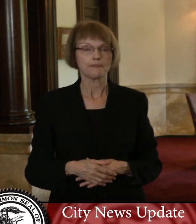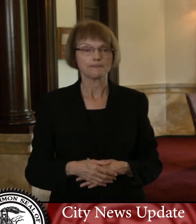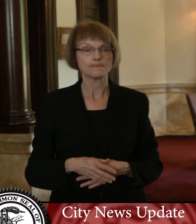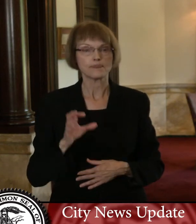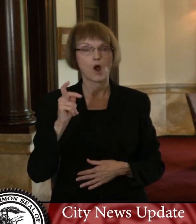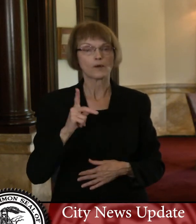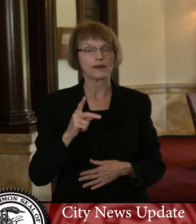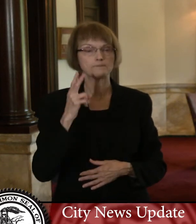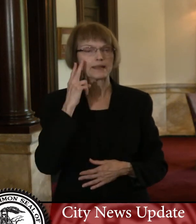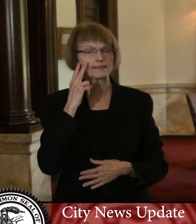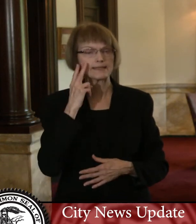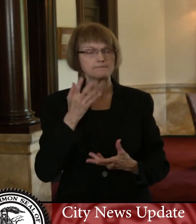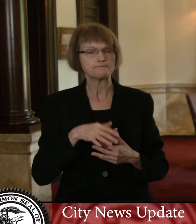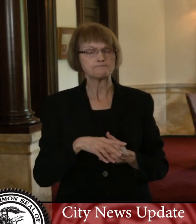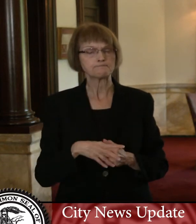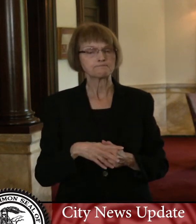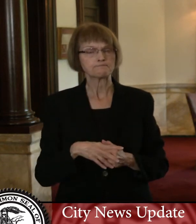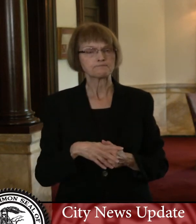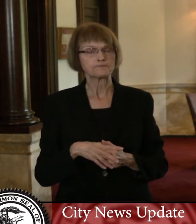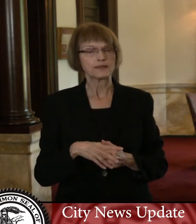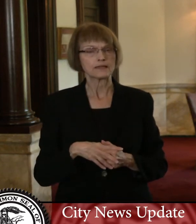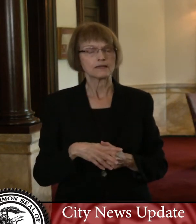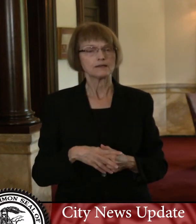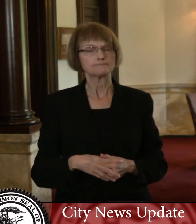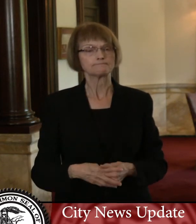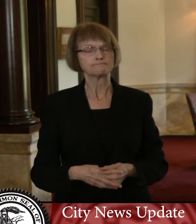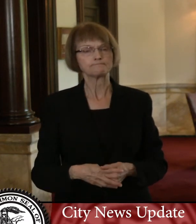Perfect. Let's see.